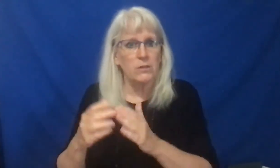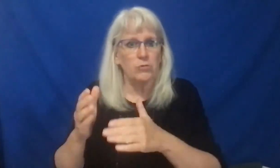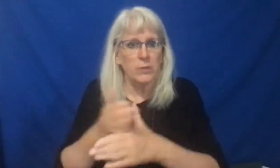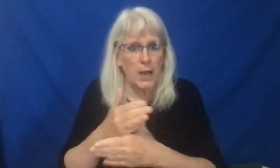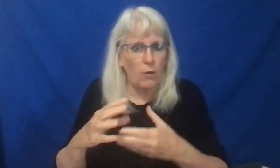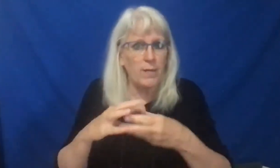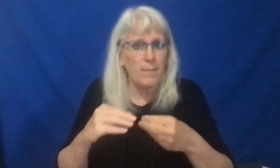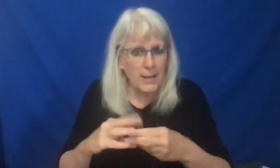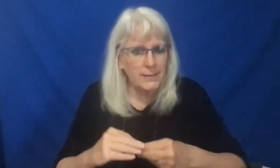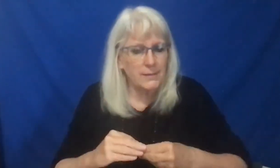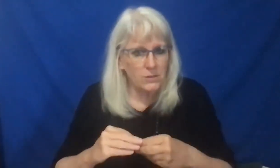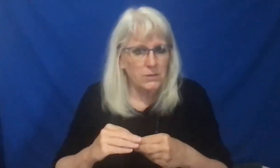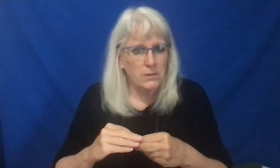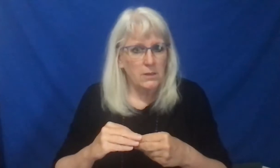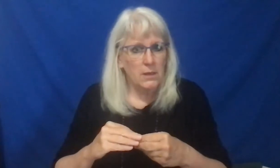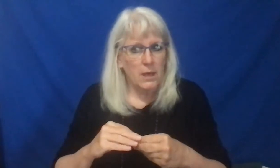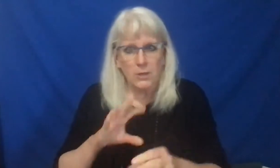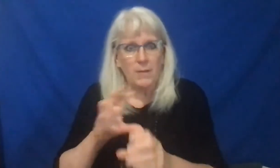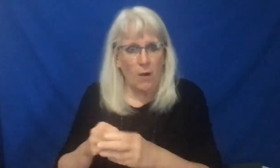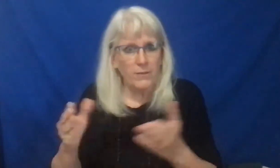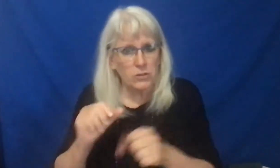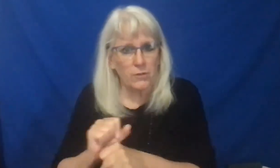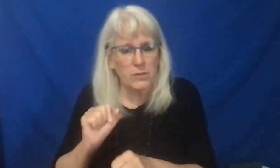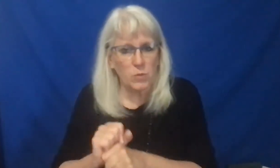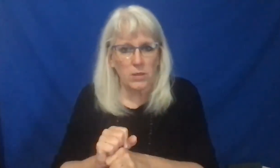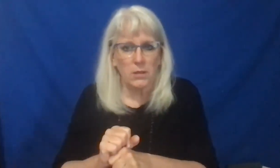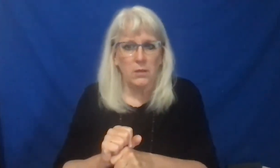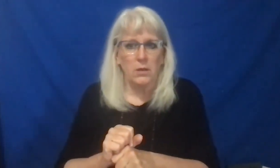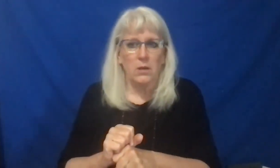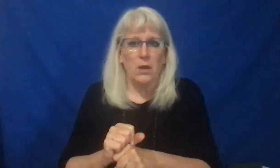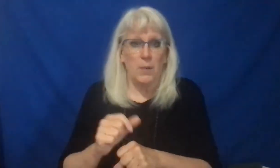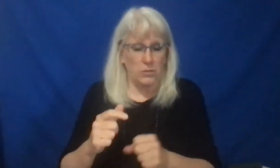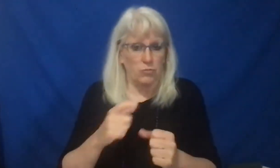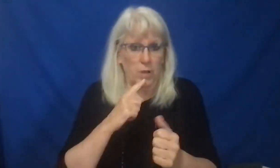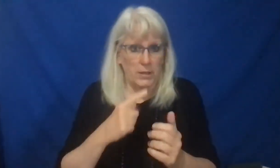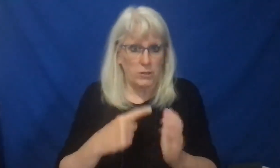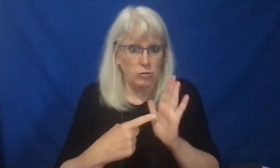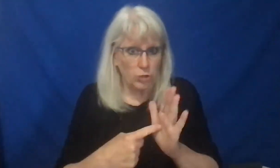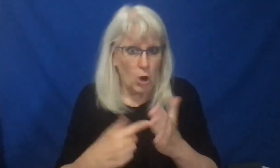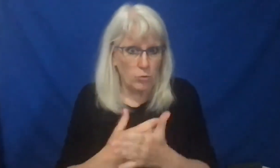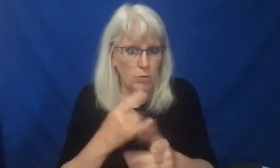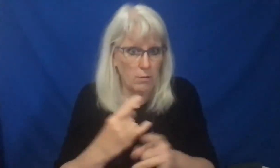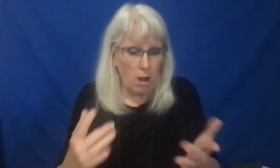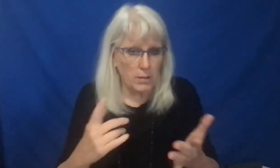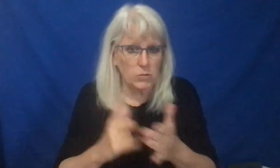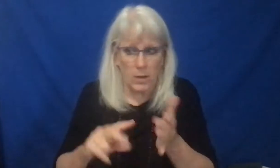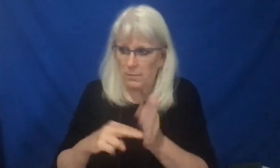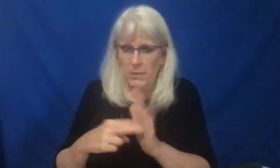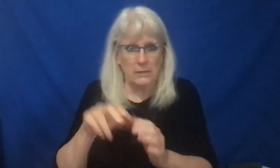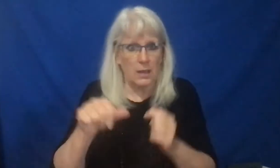to get into service, but really to carry a strong message to new alcoholics like myself. And something that happened